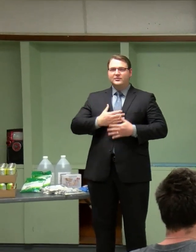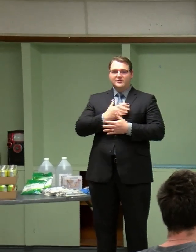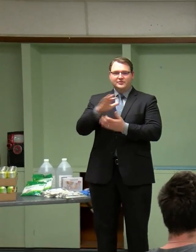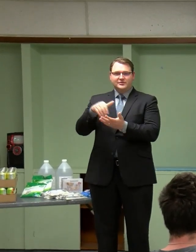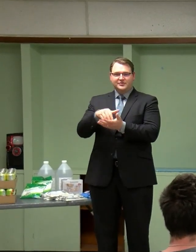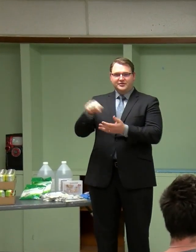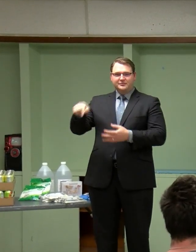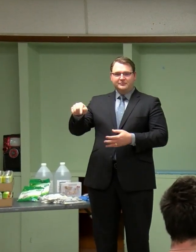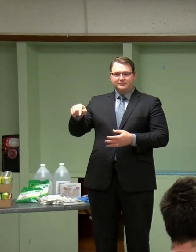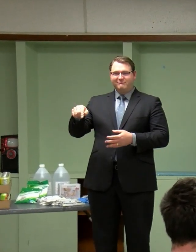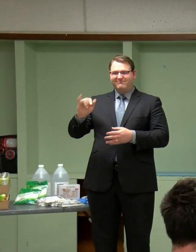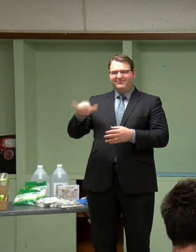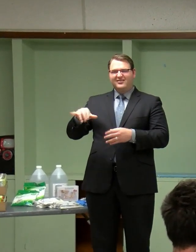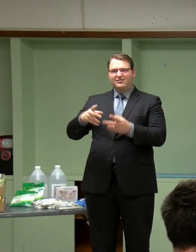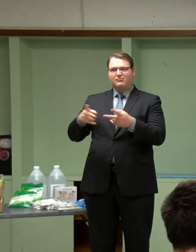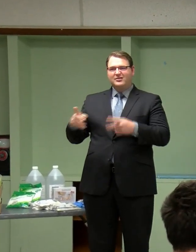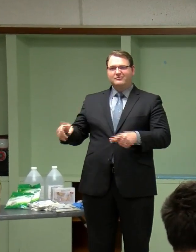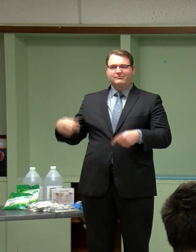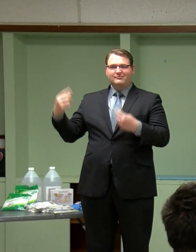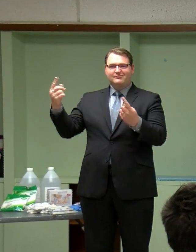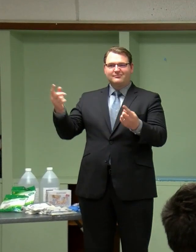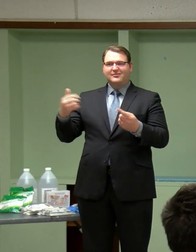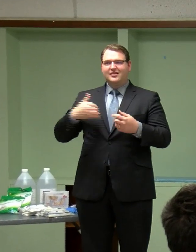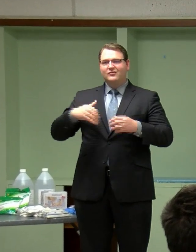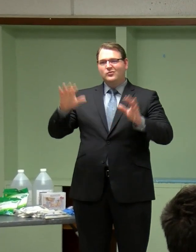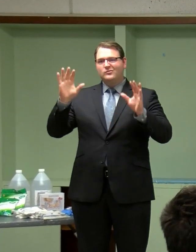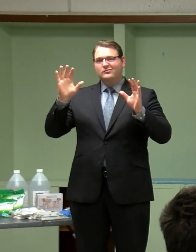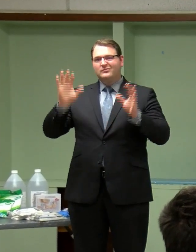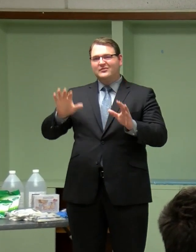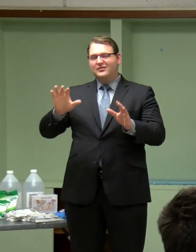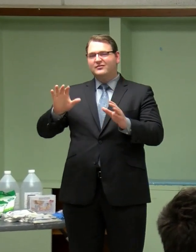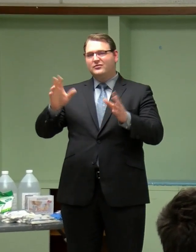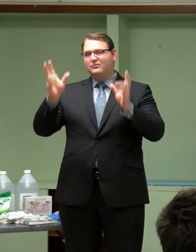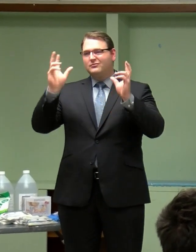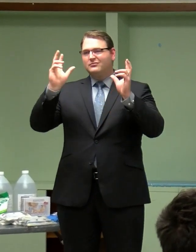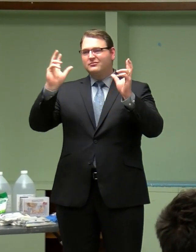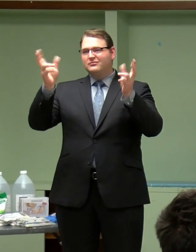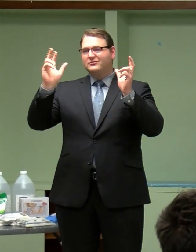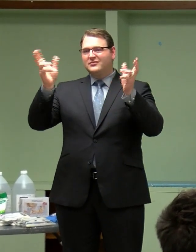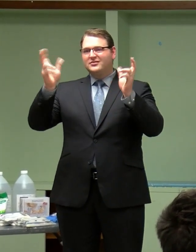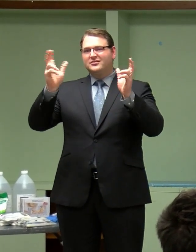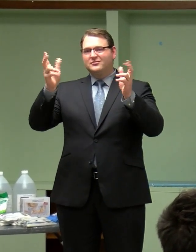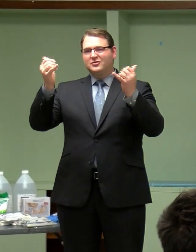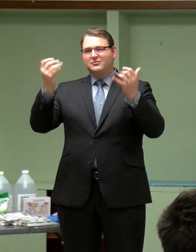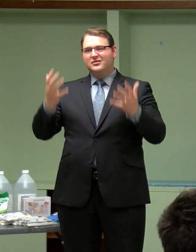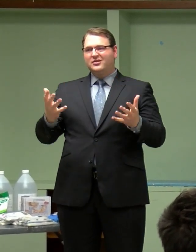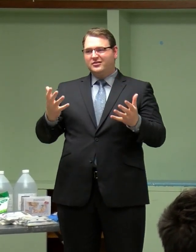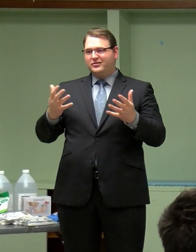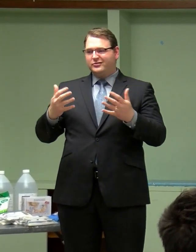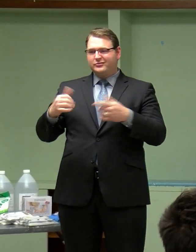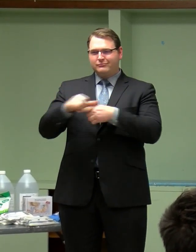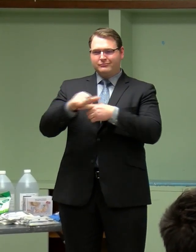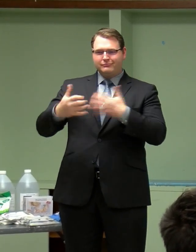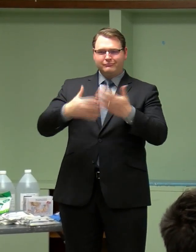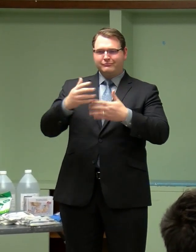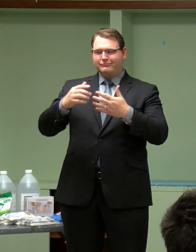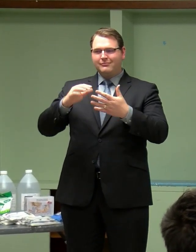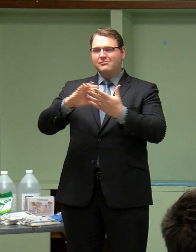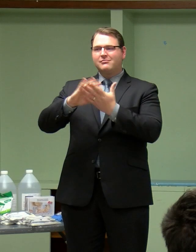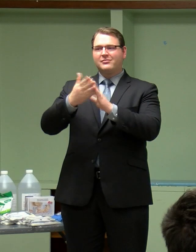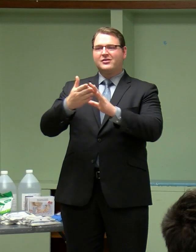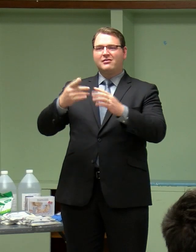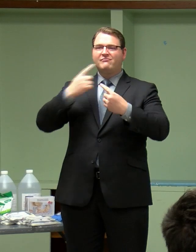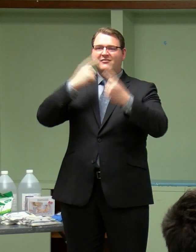for decades developed some of the best basketball players in our city and in our nation. And of course, today